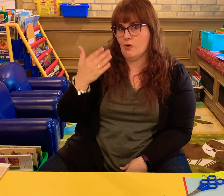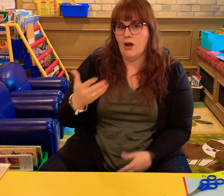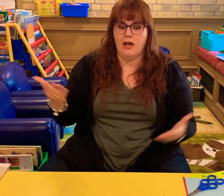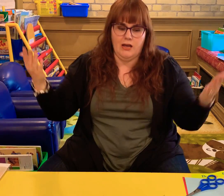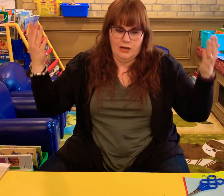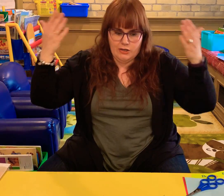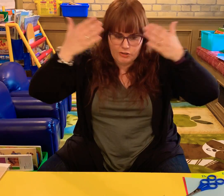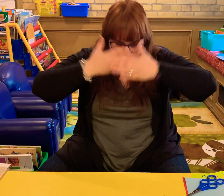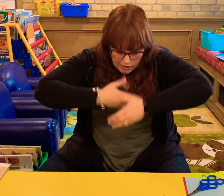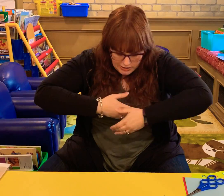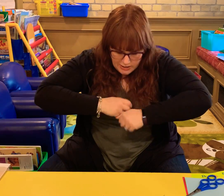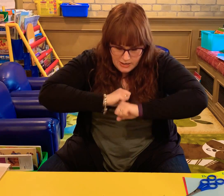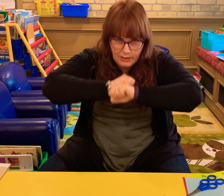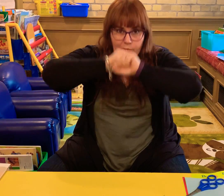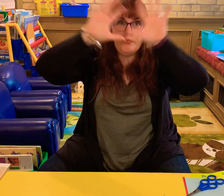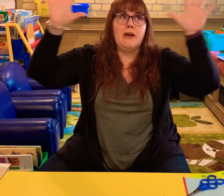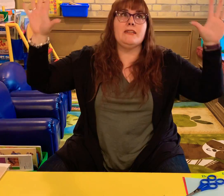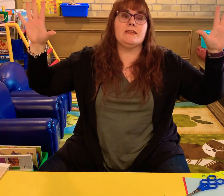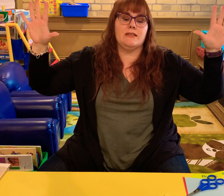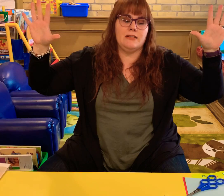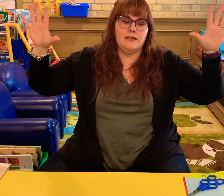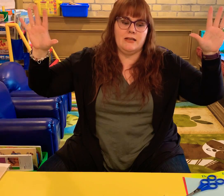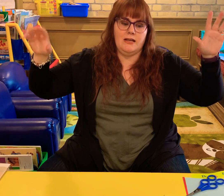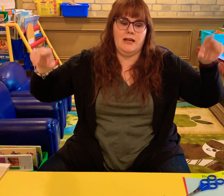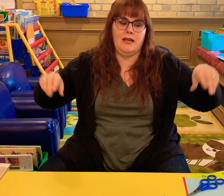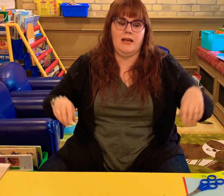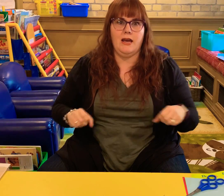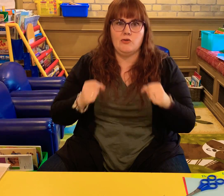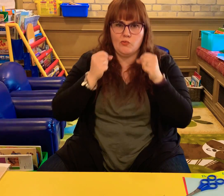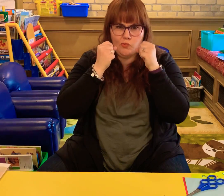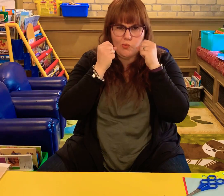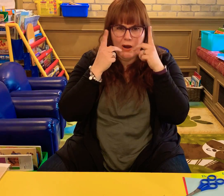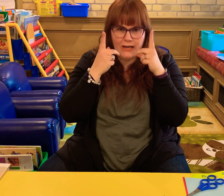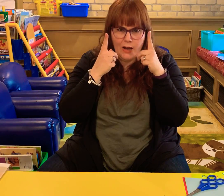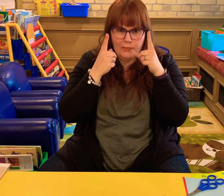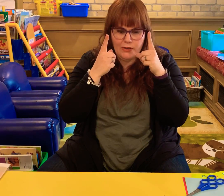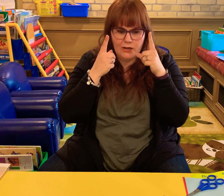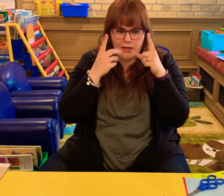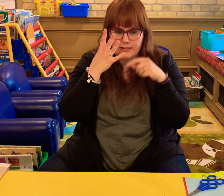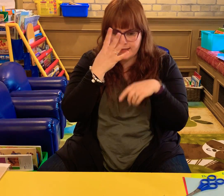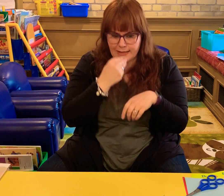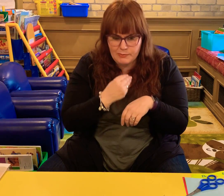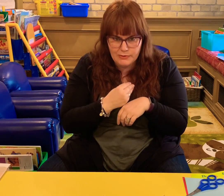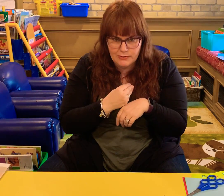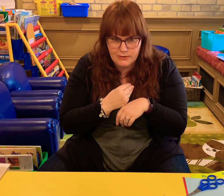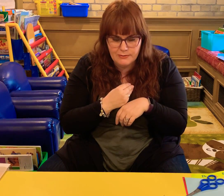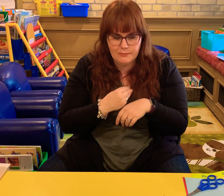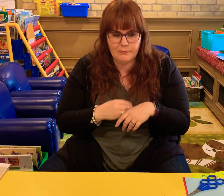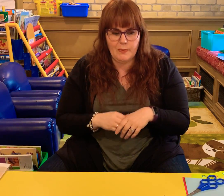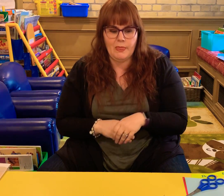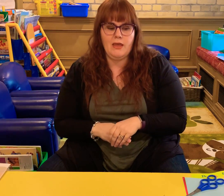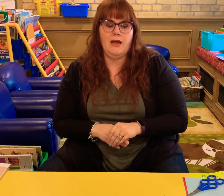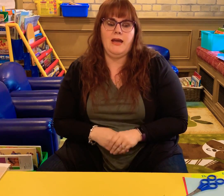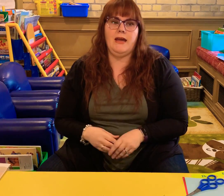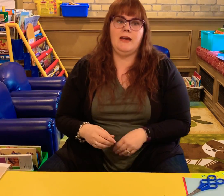dark and bright and wake up and sleep and